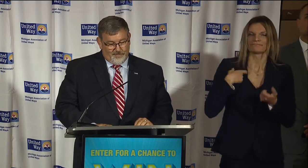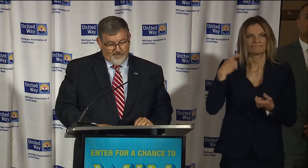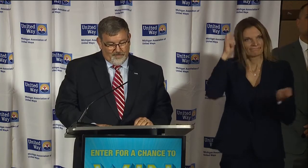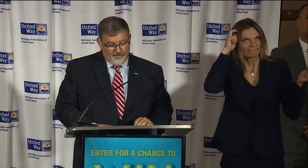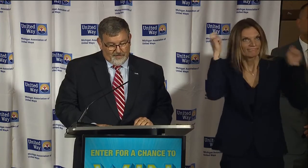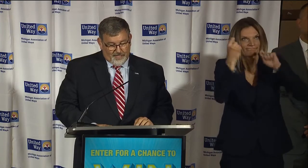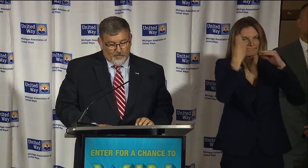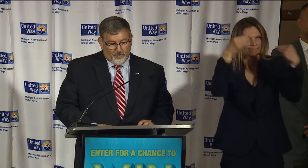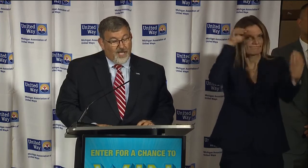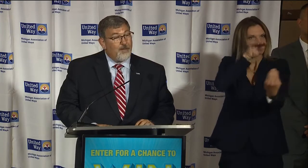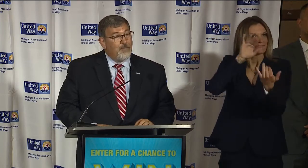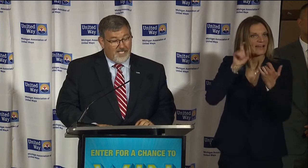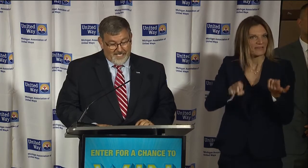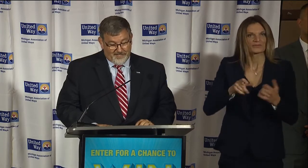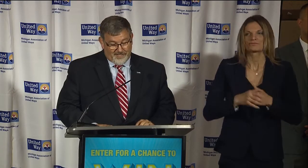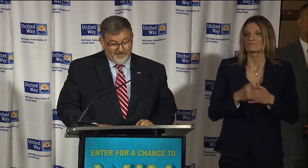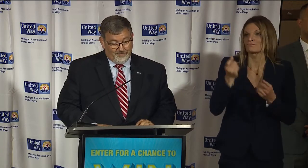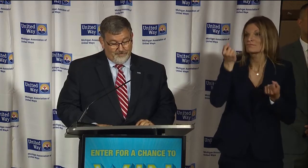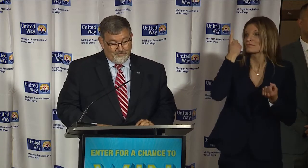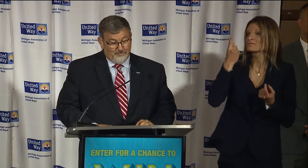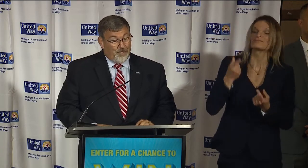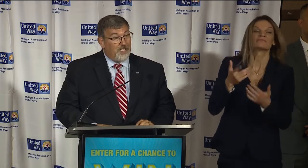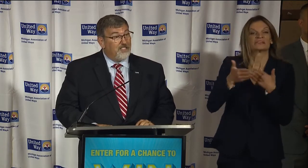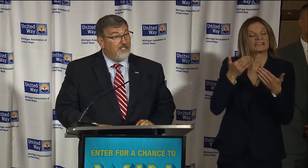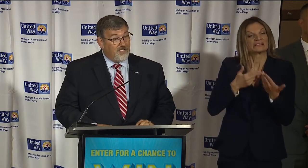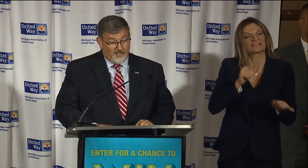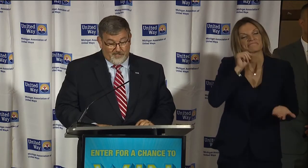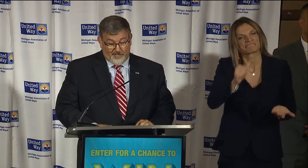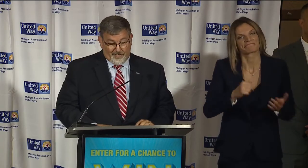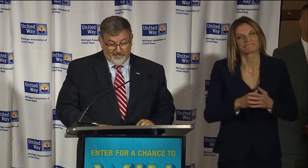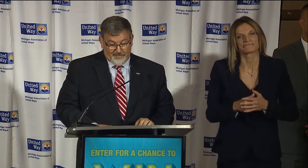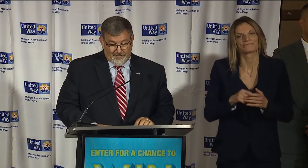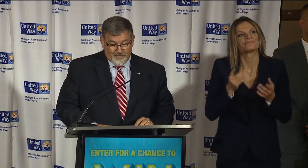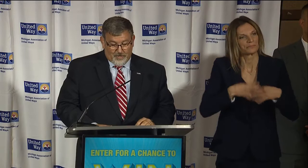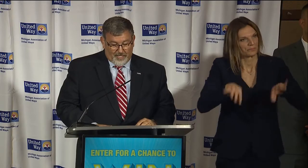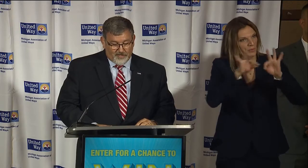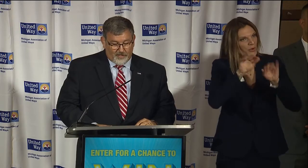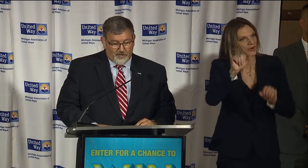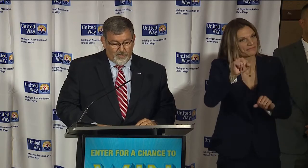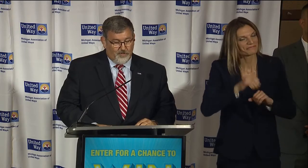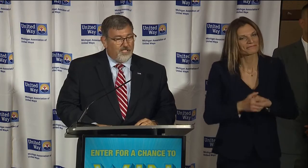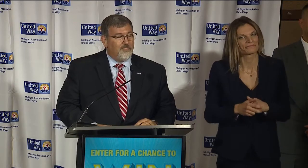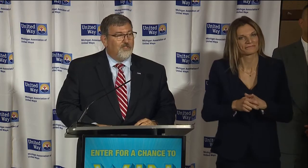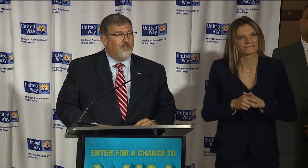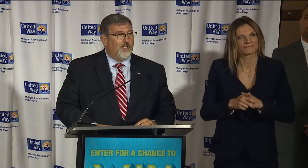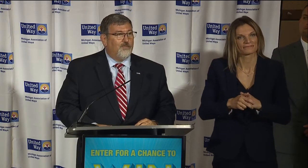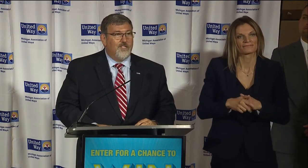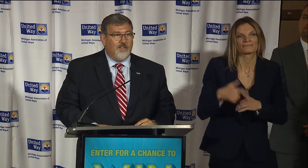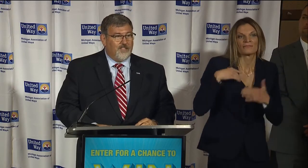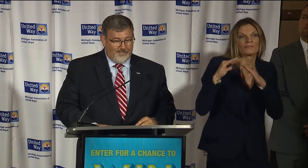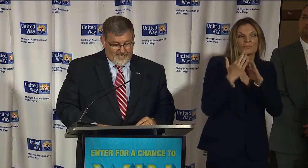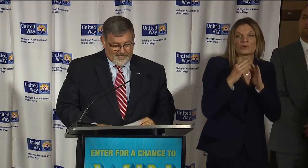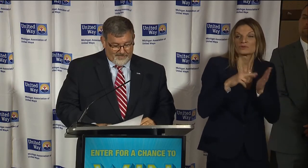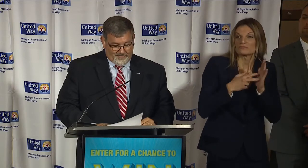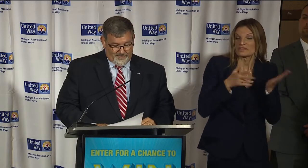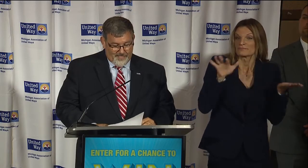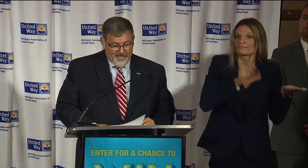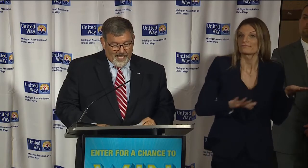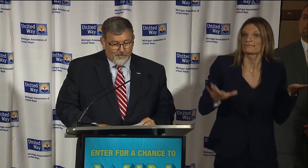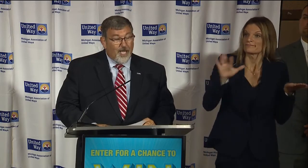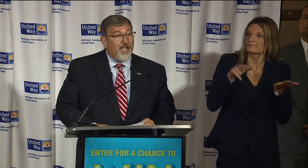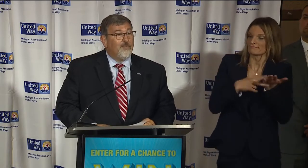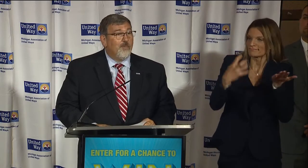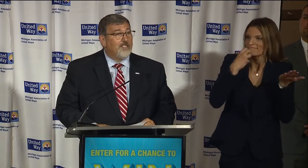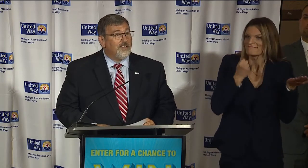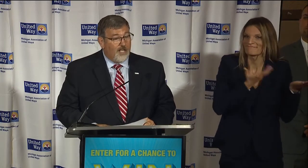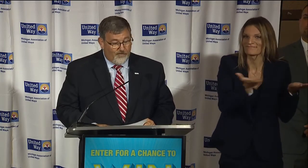approaches. It will not be easy, but it is necessary because our communities deserve nothing less.